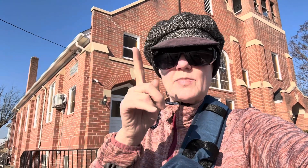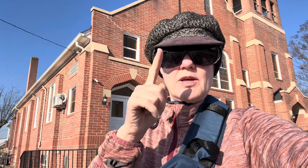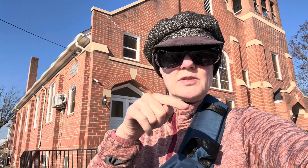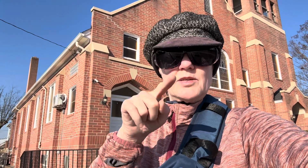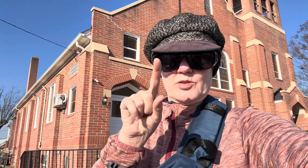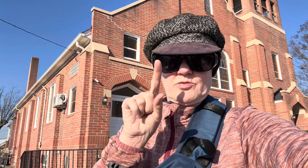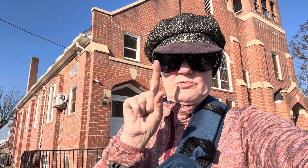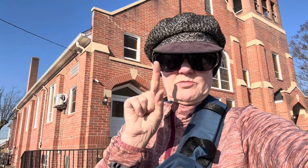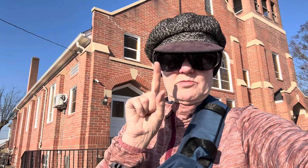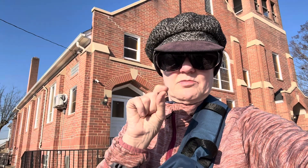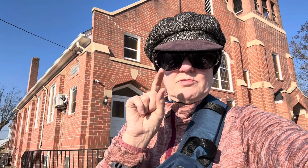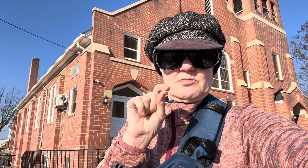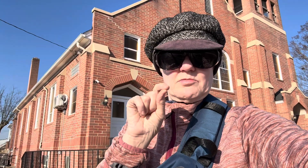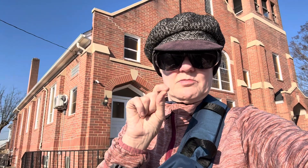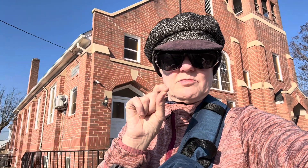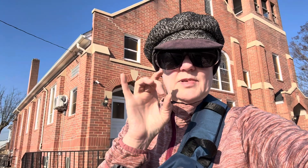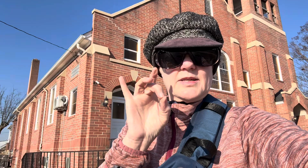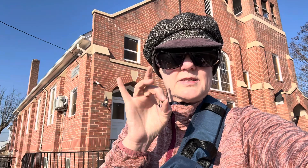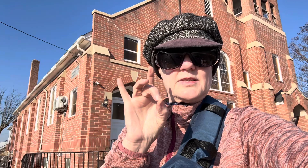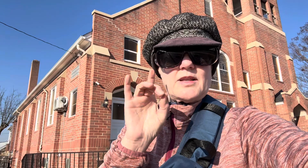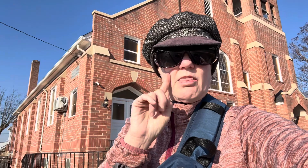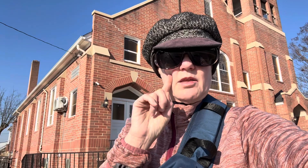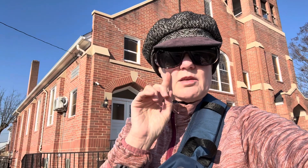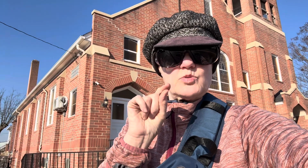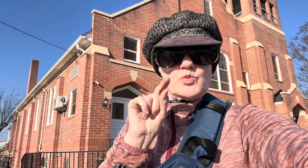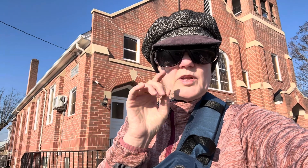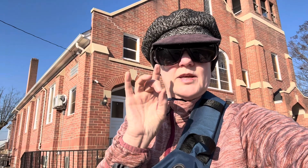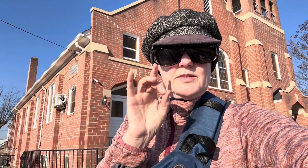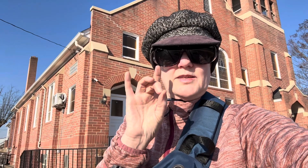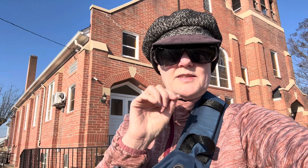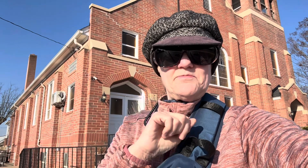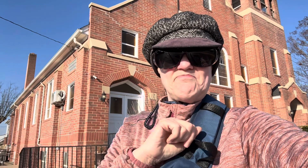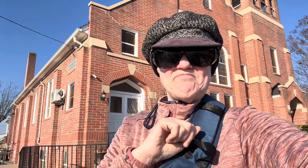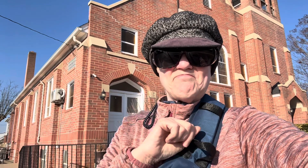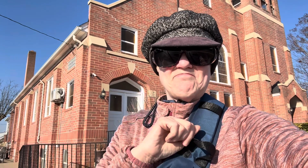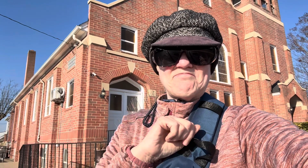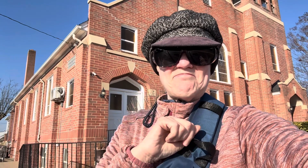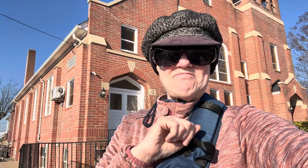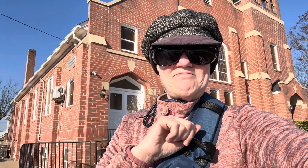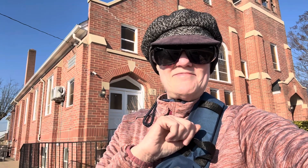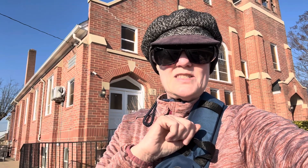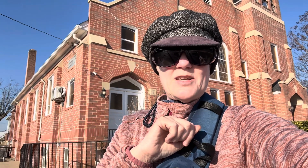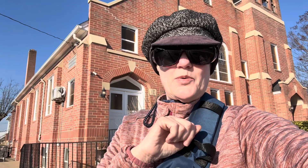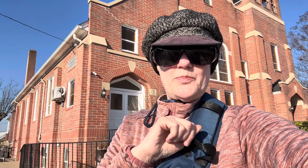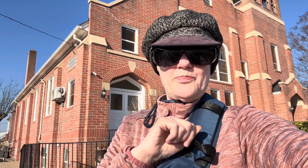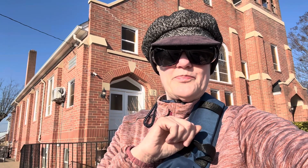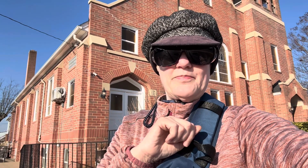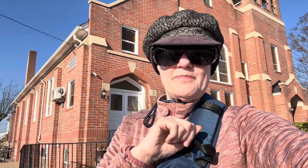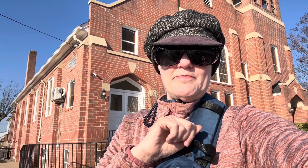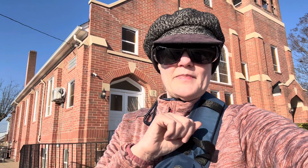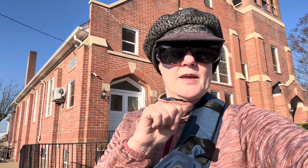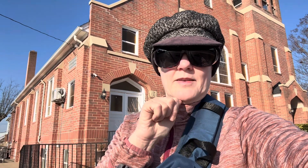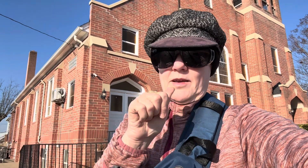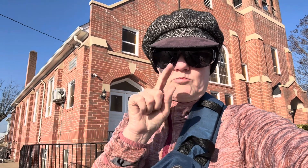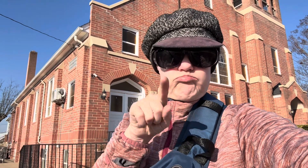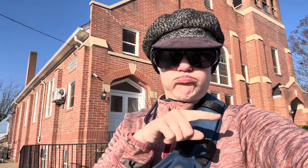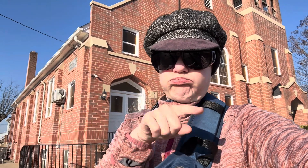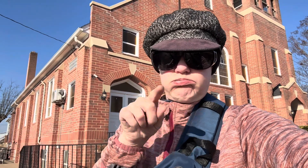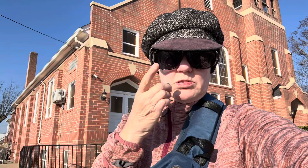low carb, which was about 2018, he couldn't eat 100 grams of net carbs anymore. He couldn't